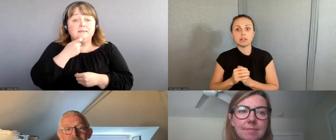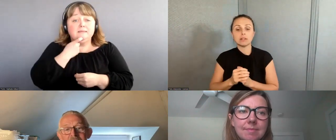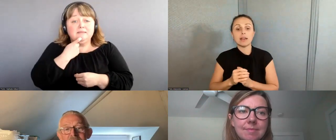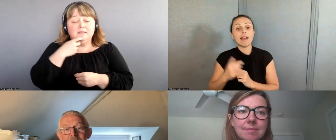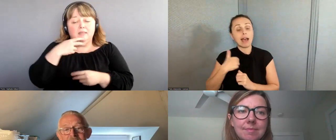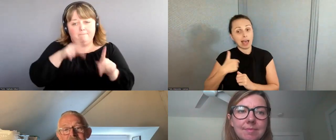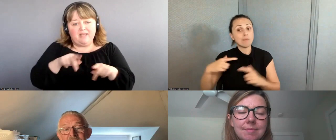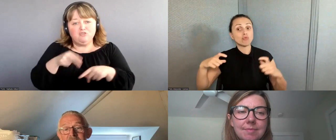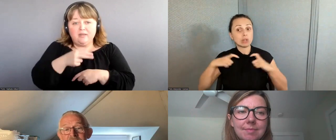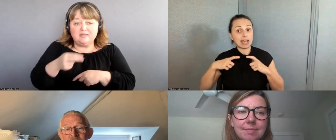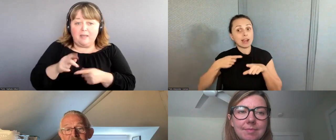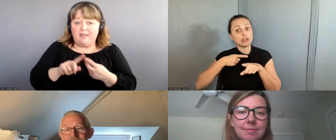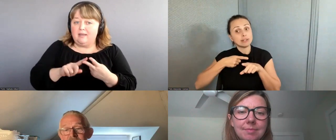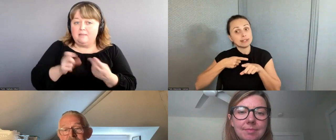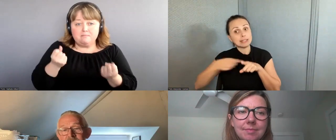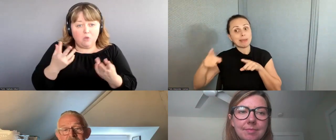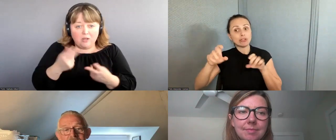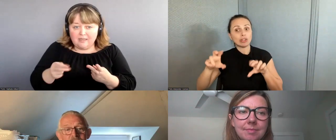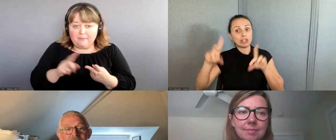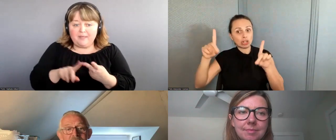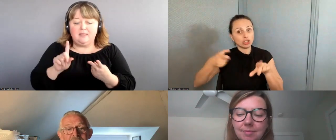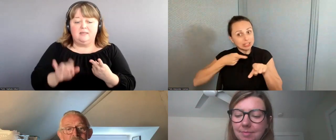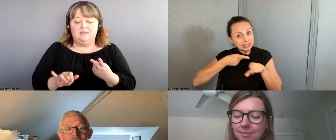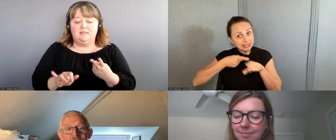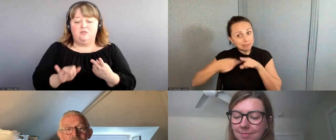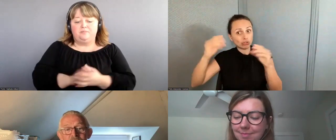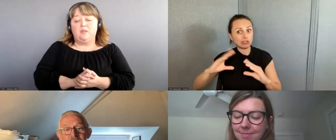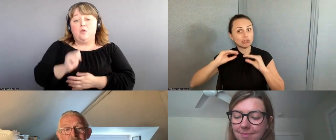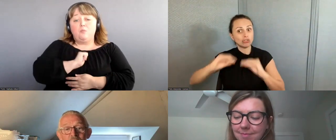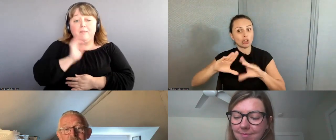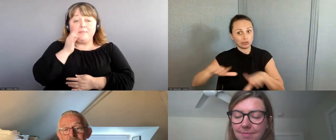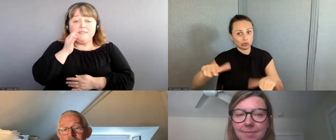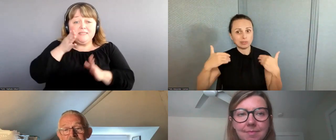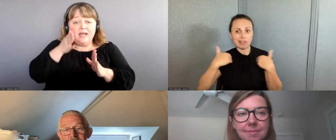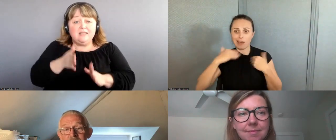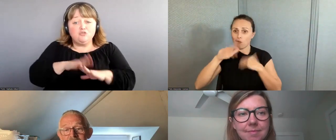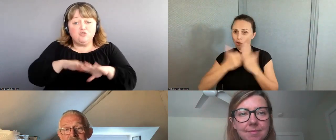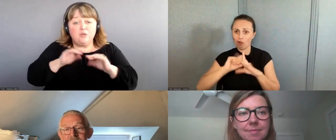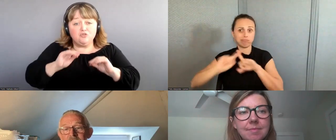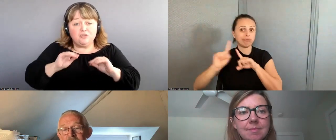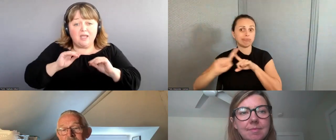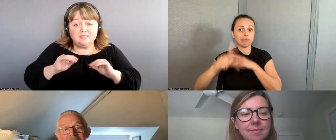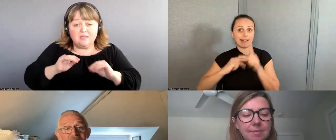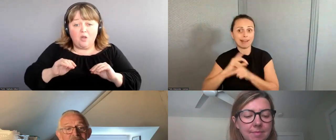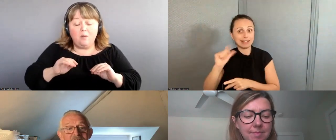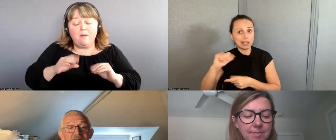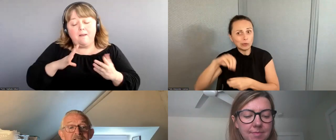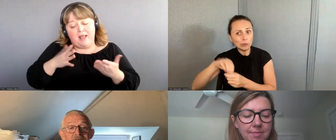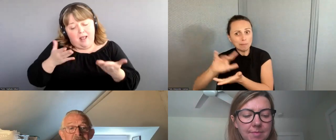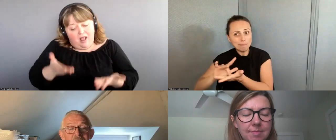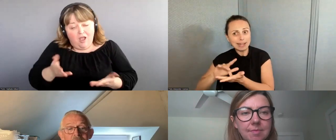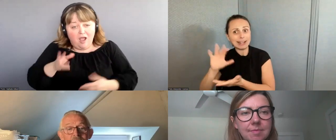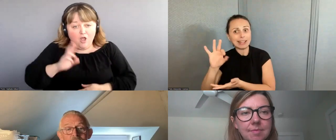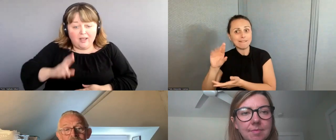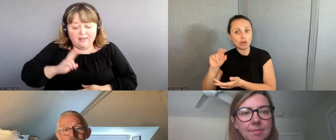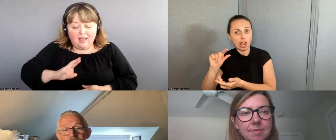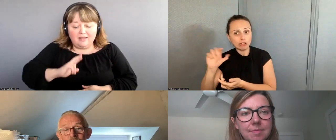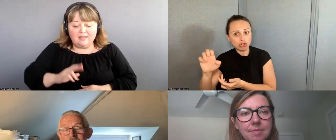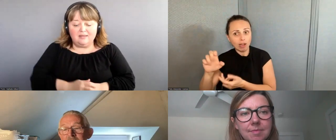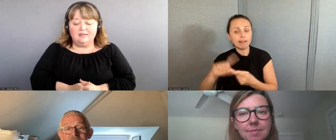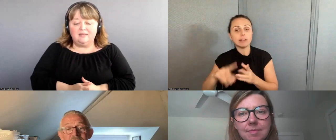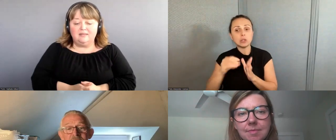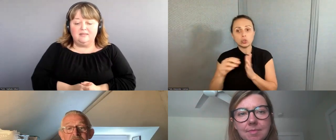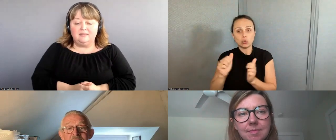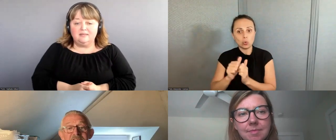am a retired special education specialist teacher where I taught students with pretty much all disabilities, including medically fragile, where students